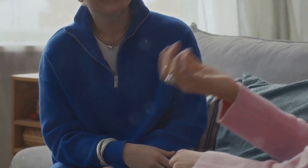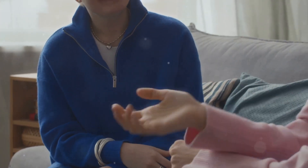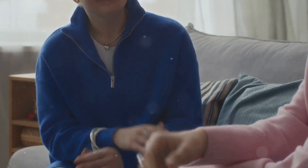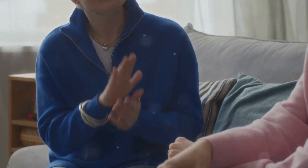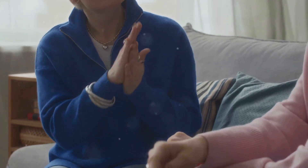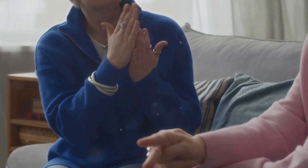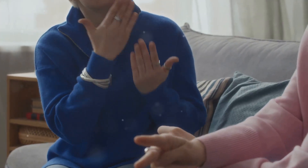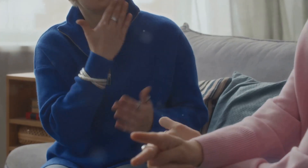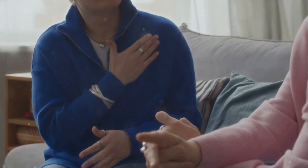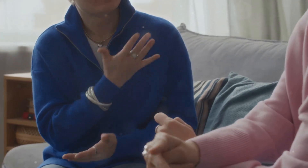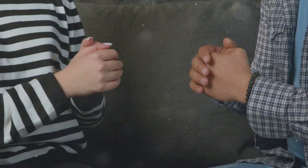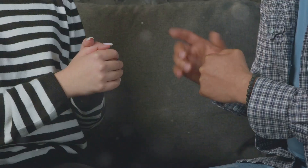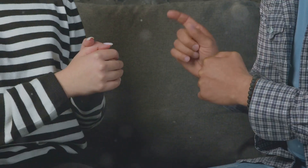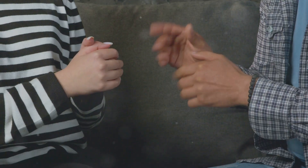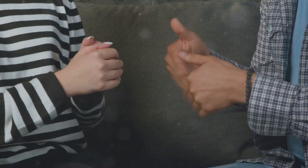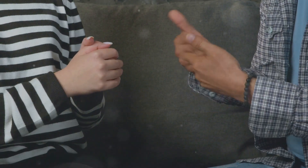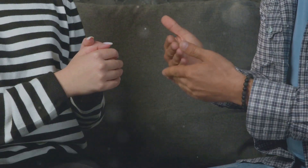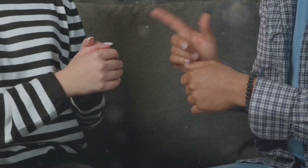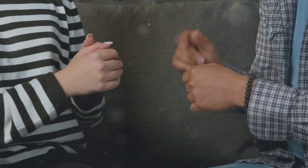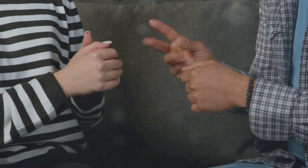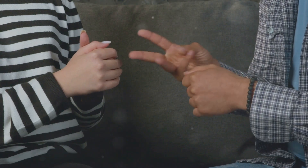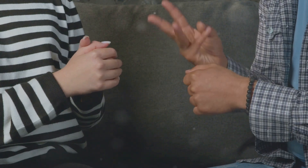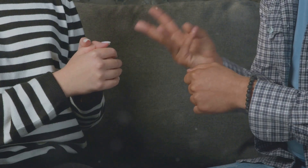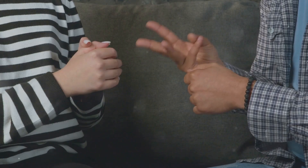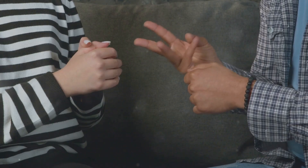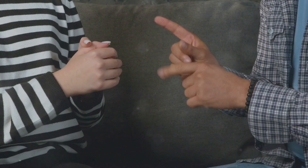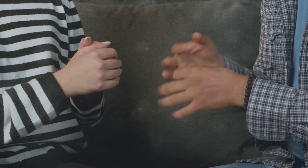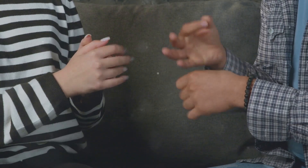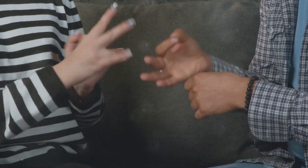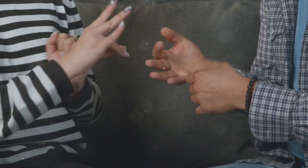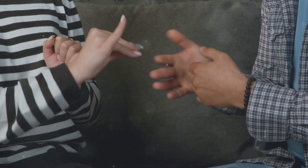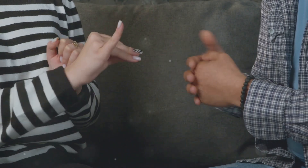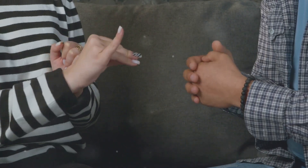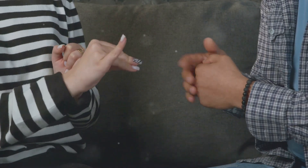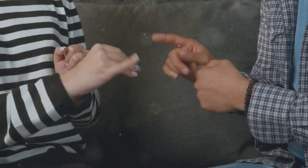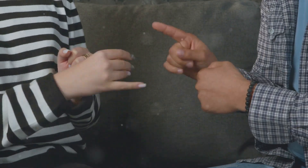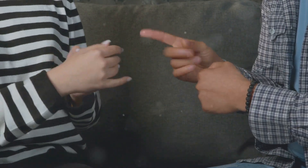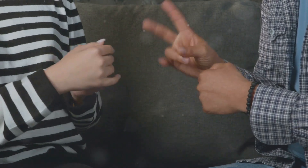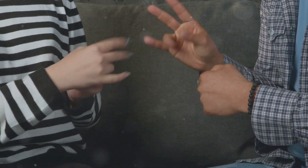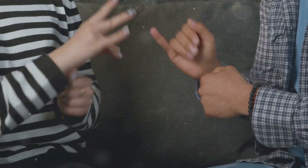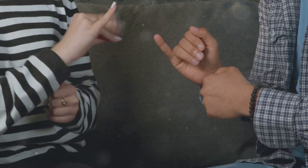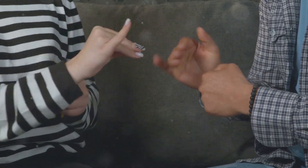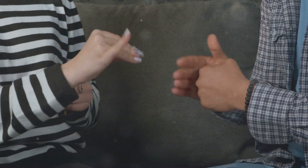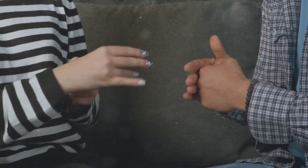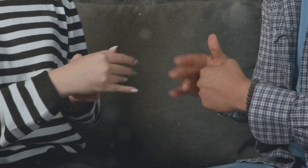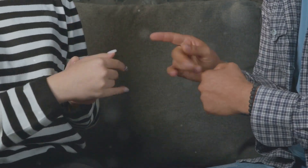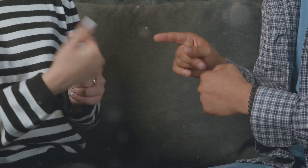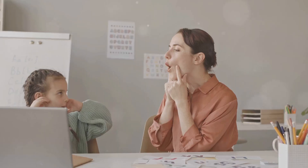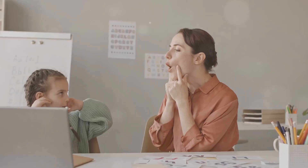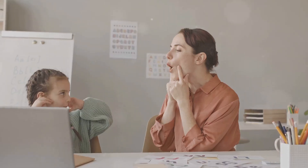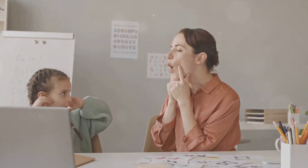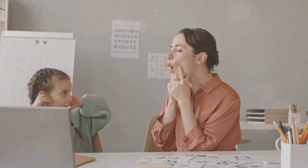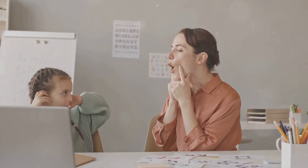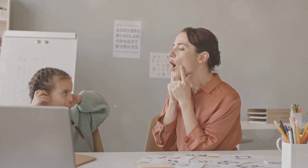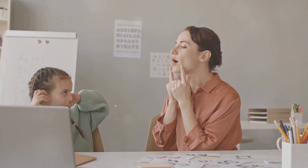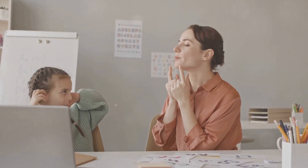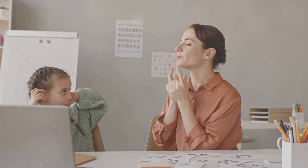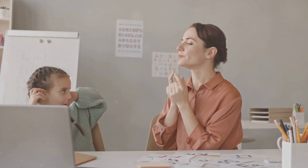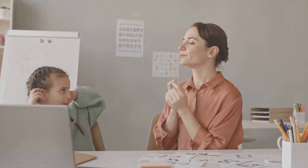meaning remains clear. This structure allows for flexibility and emphasis on specific elements of the sentence. Mastering these basic structures